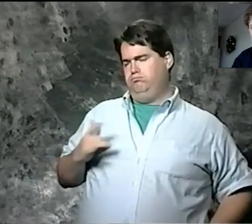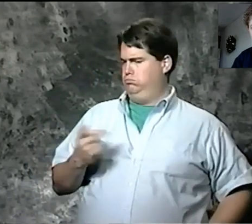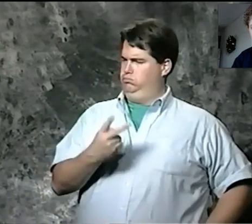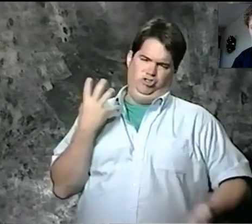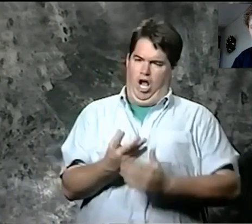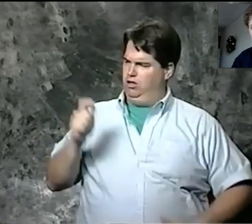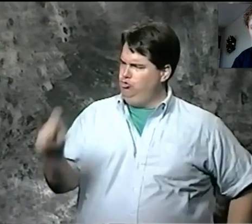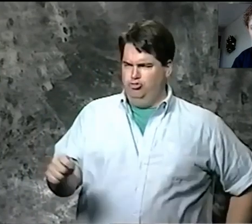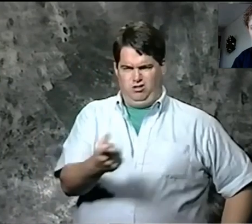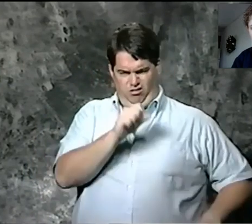The army's feeling like,